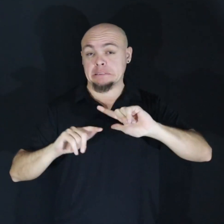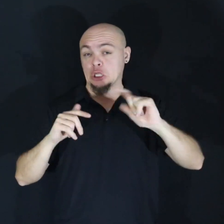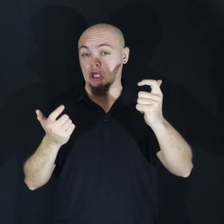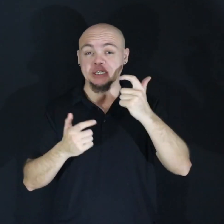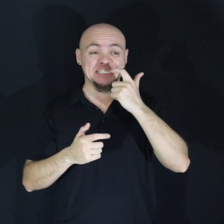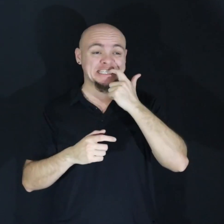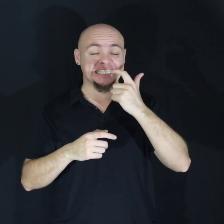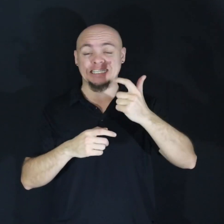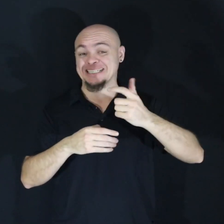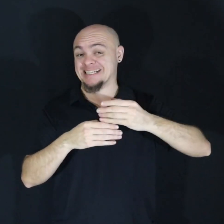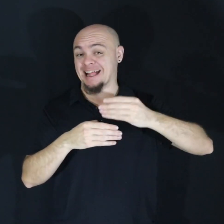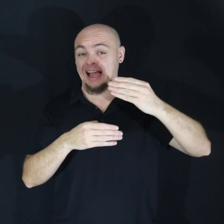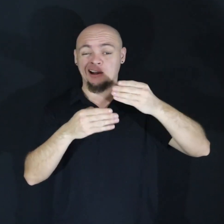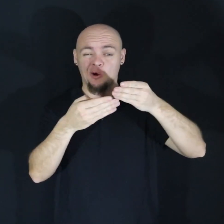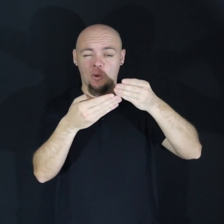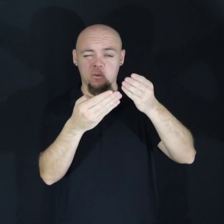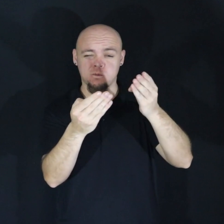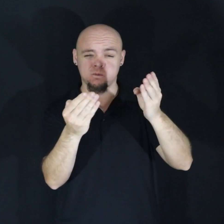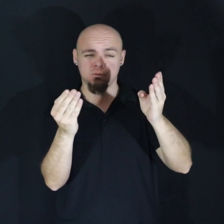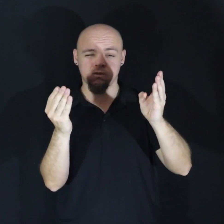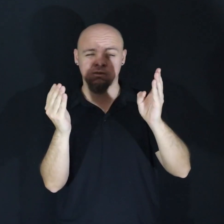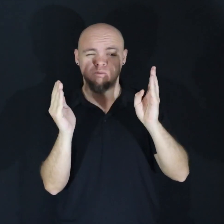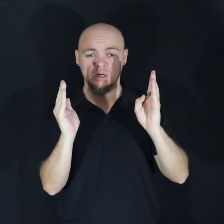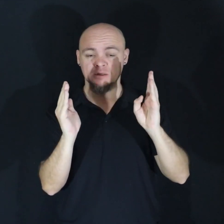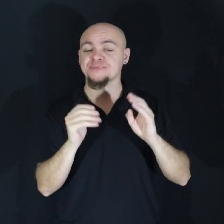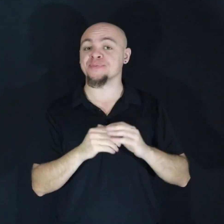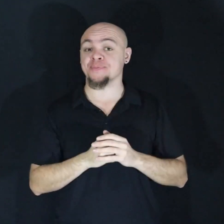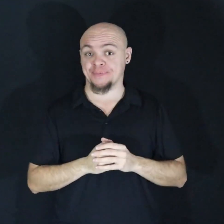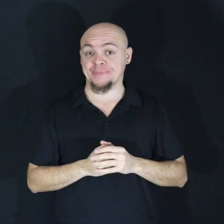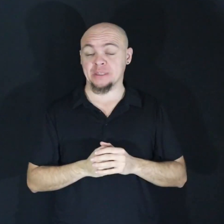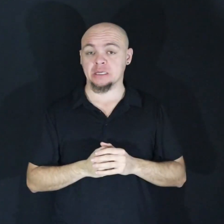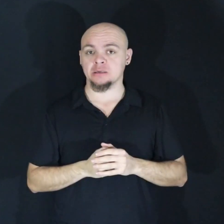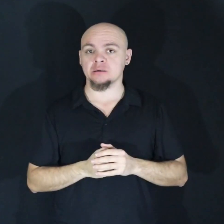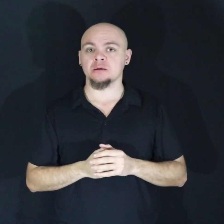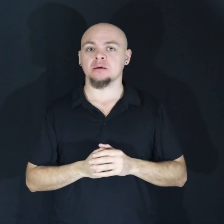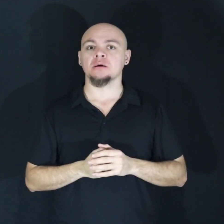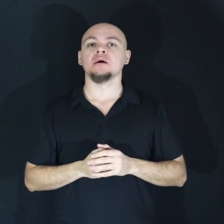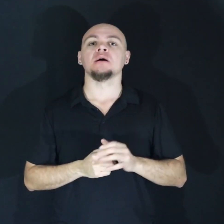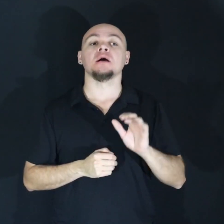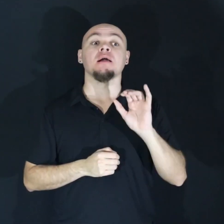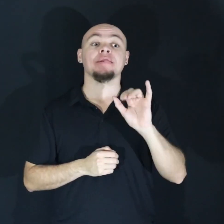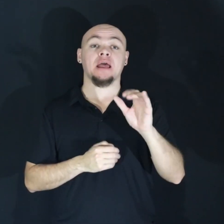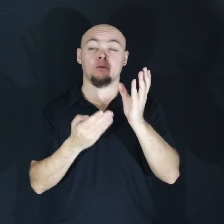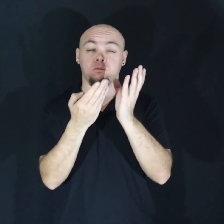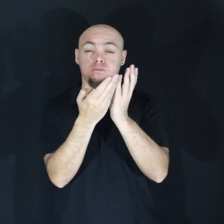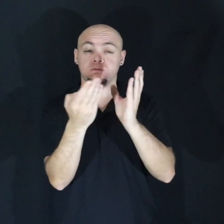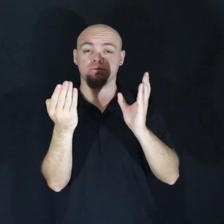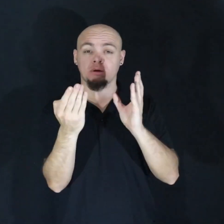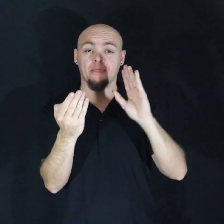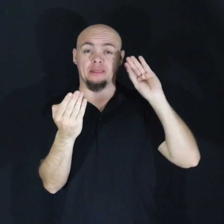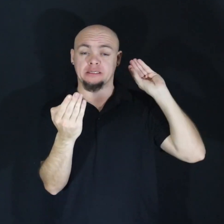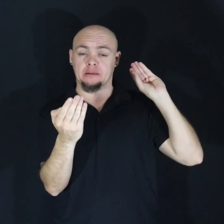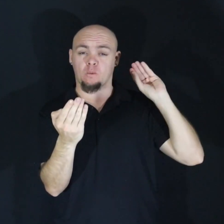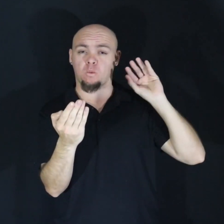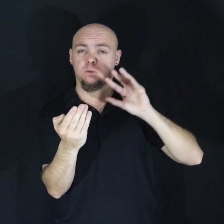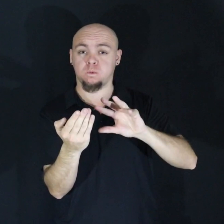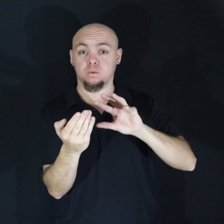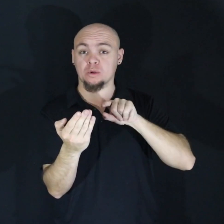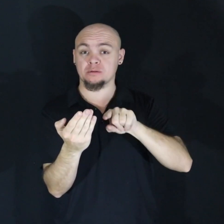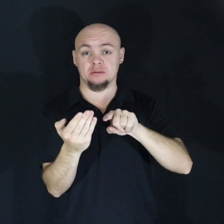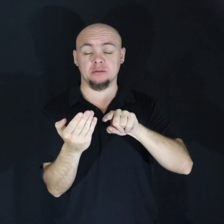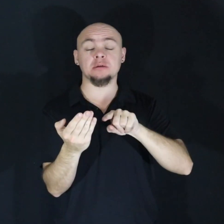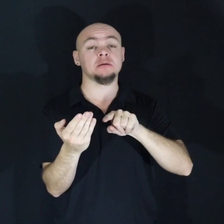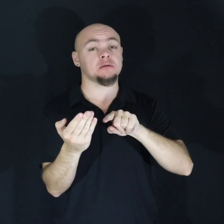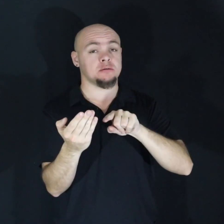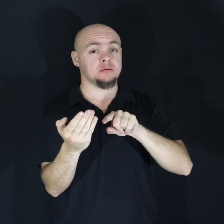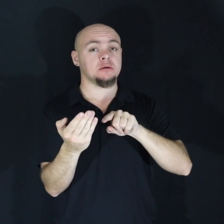glass curved facade. Now, because of this curved facade, the sunlight hits into the building and